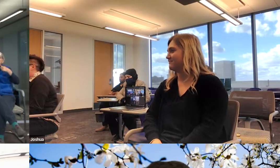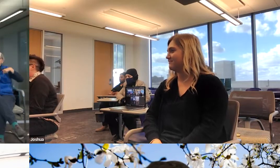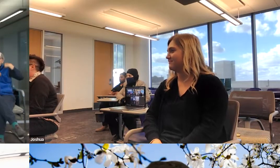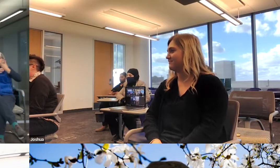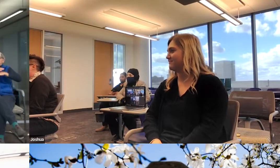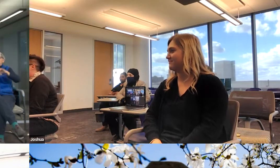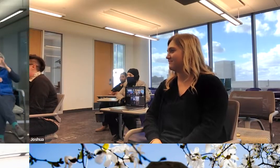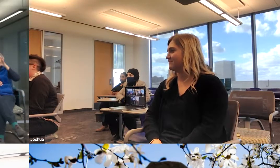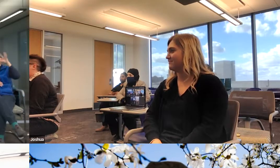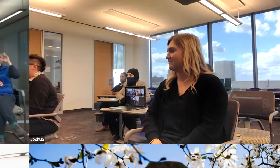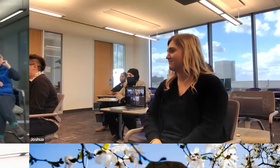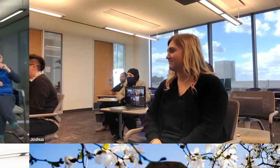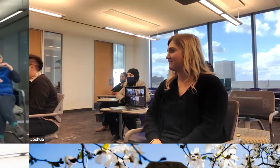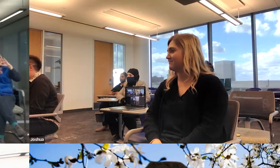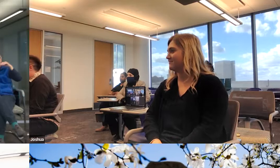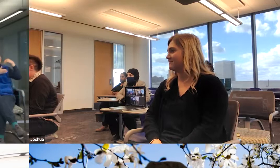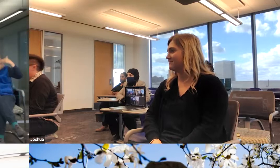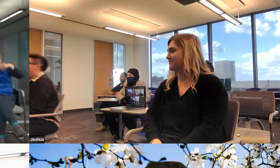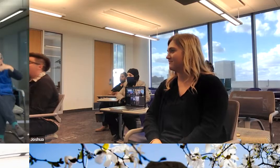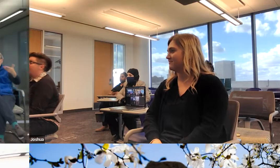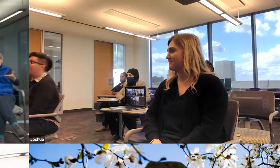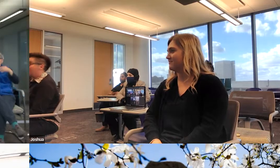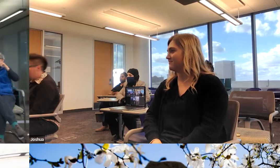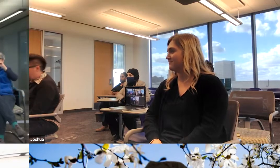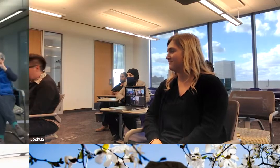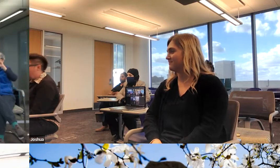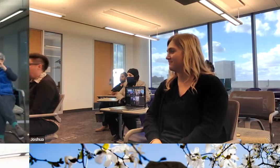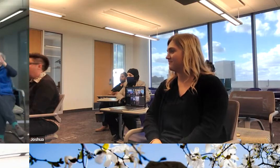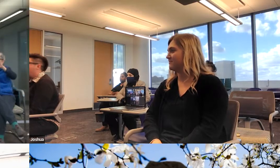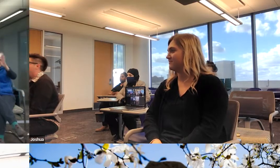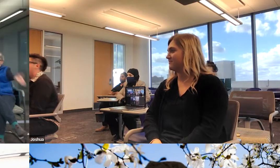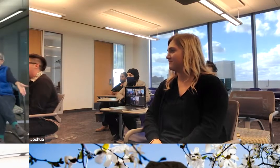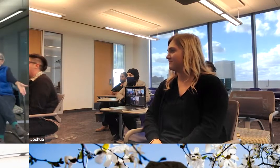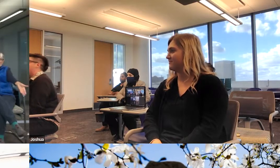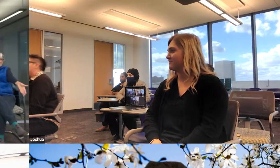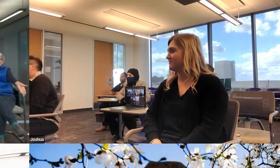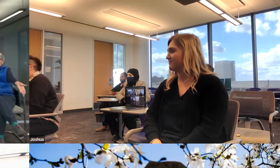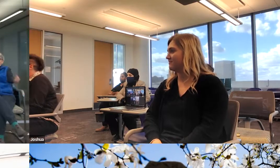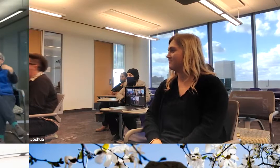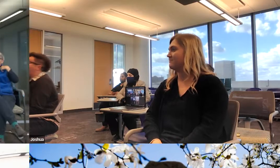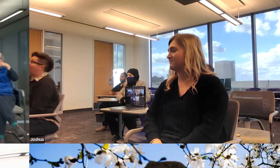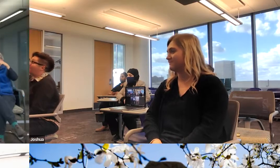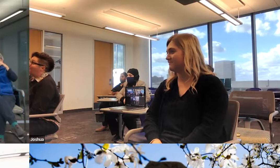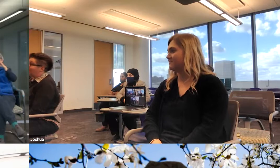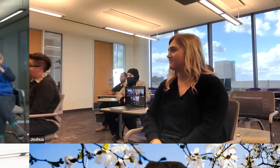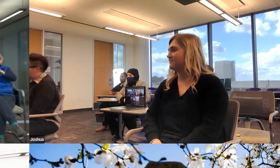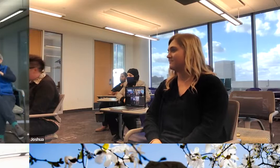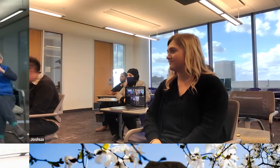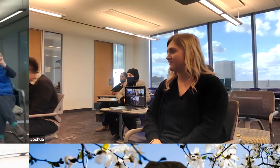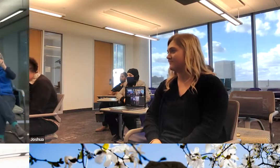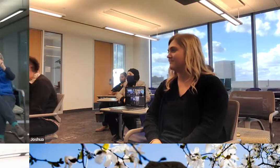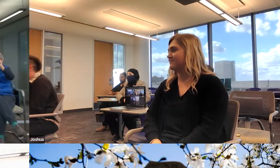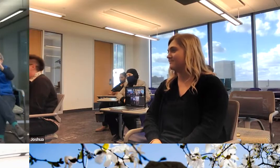just a combination of a variety of topics. I come from a deaf family, so I'm a generational deaf person. I'm a native of the